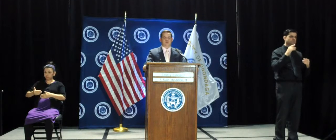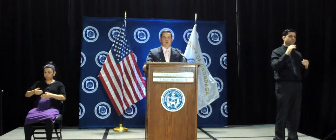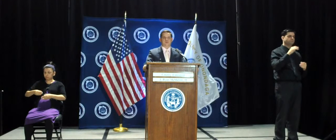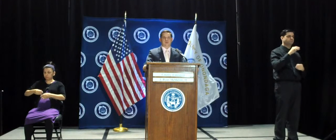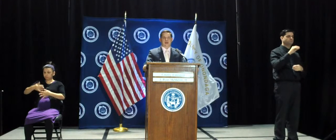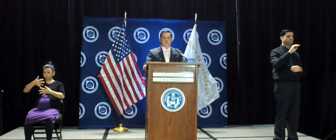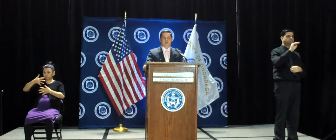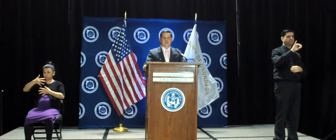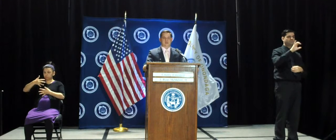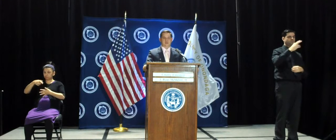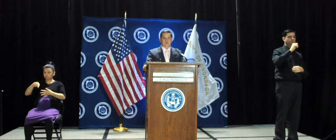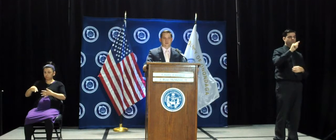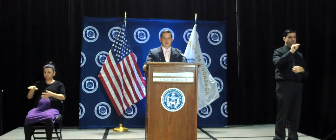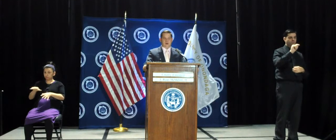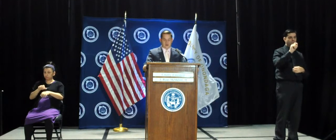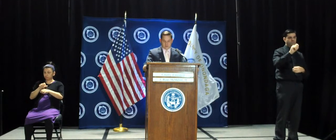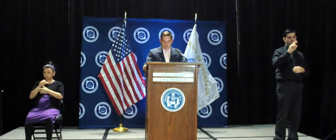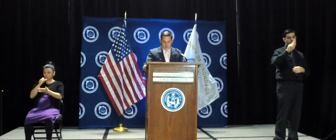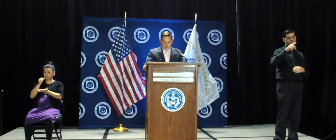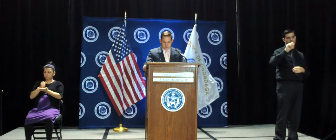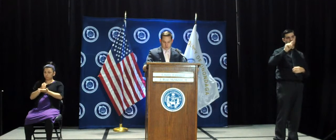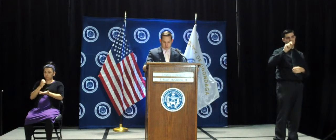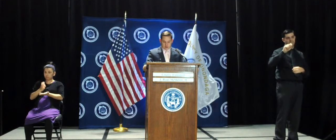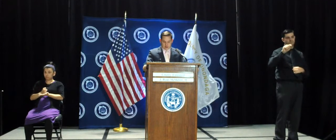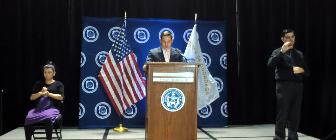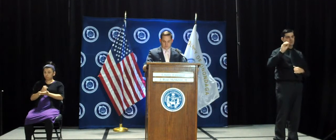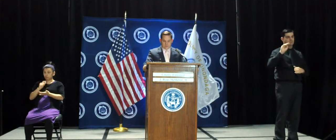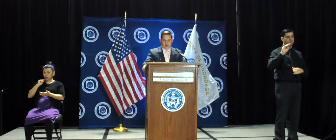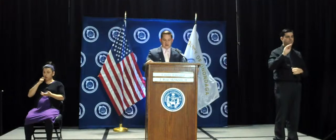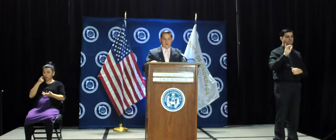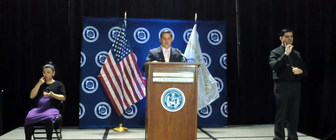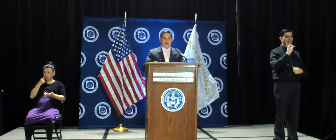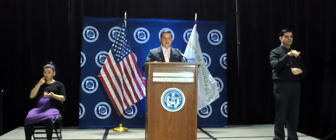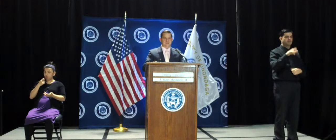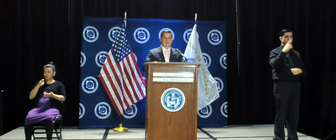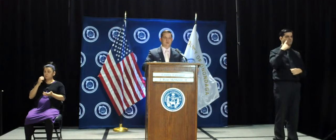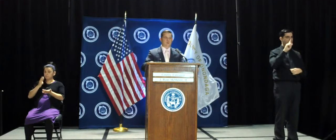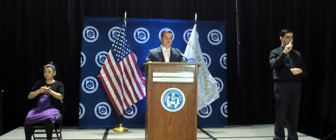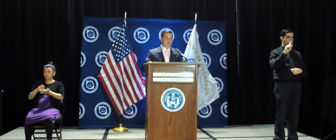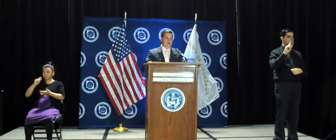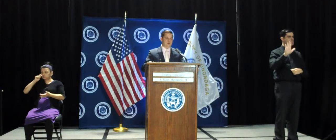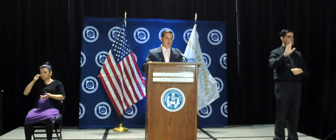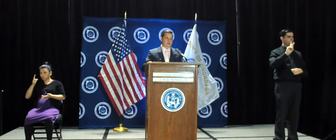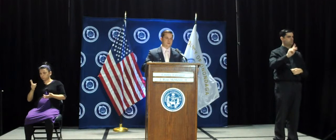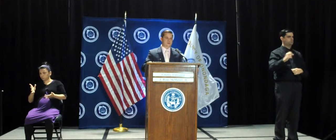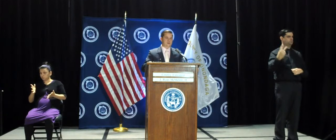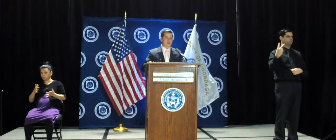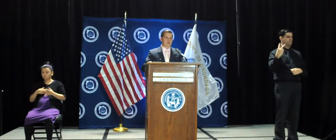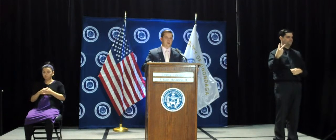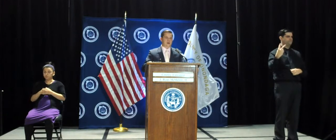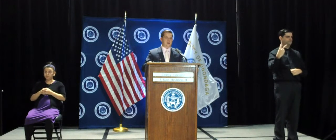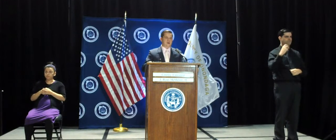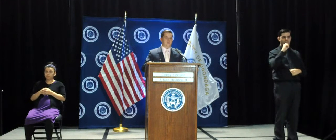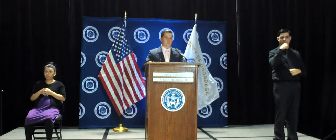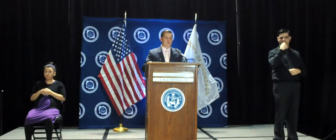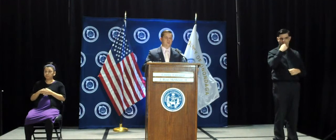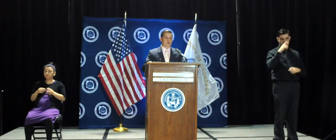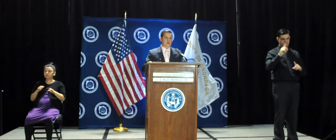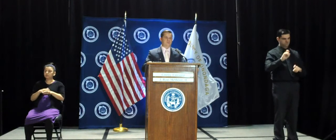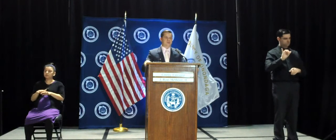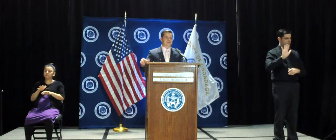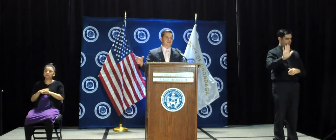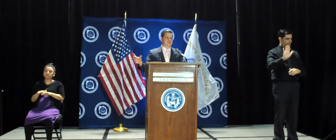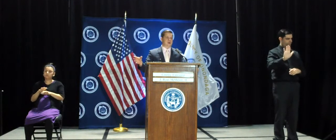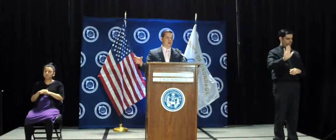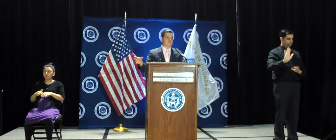K through 12 saliva testing. And again, that capacity is going to increase in the weeks to